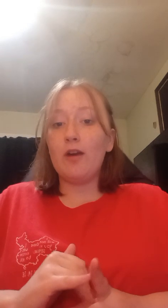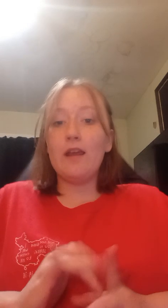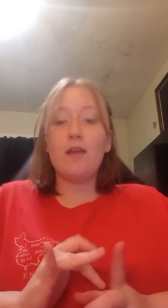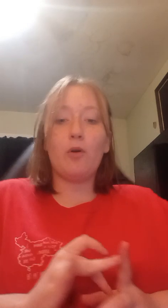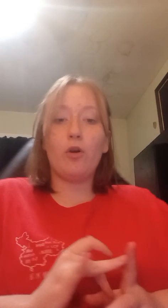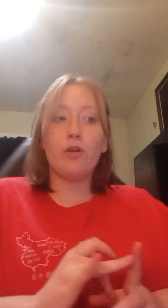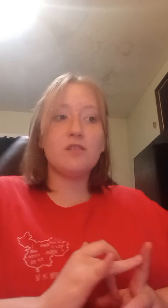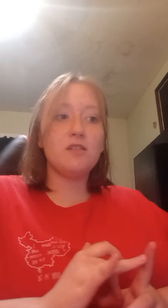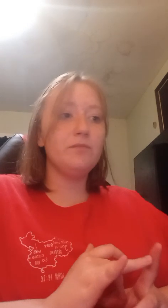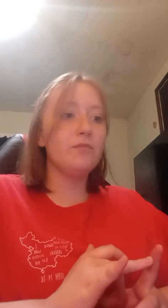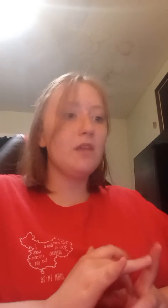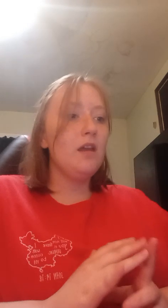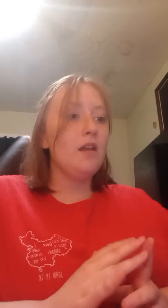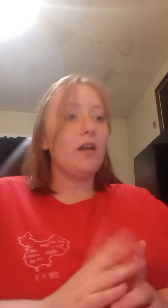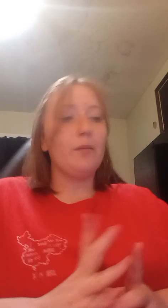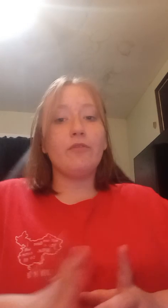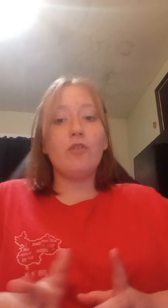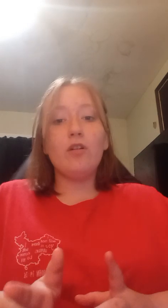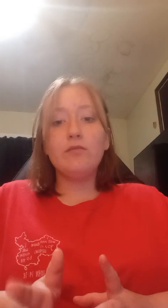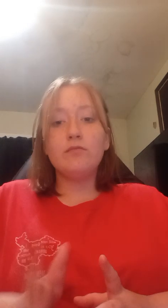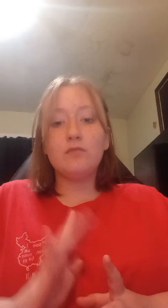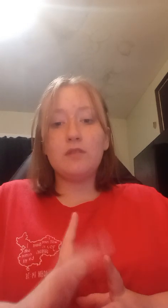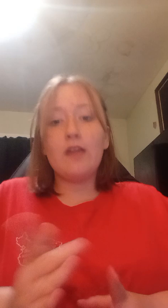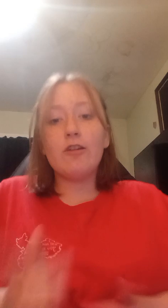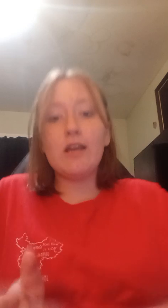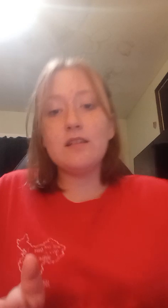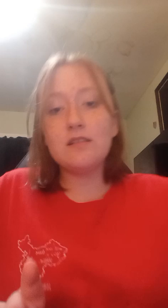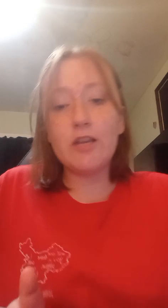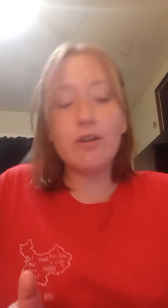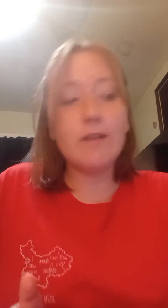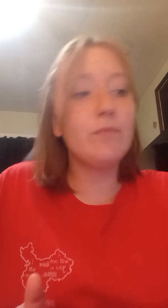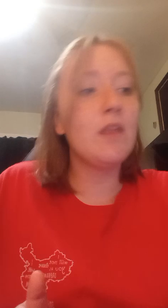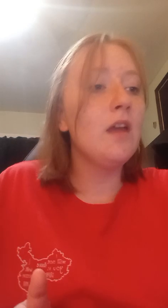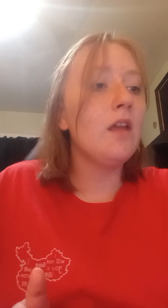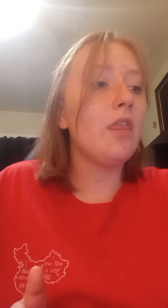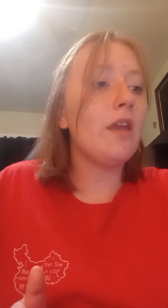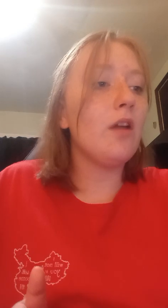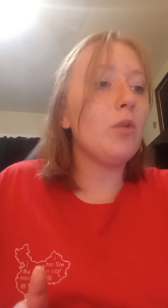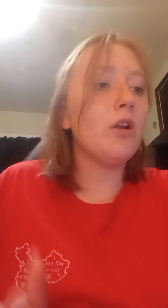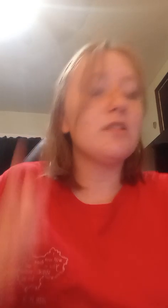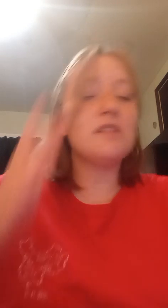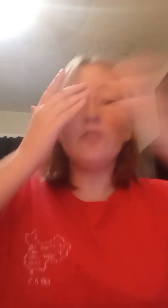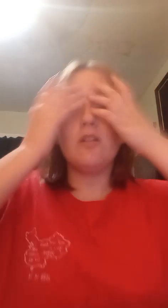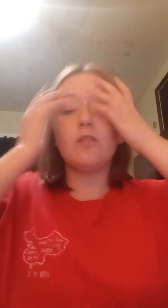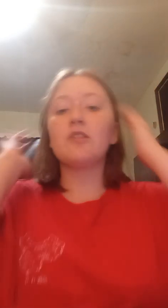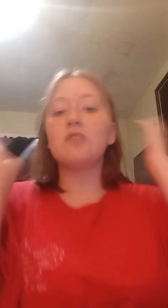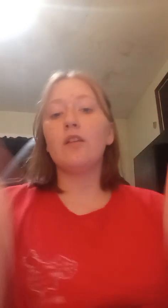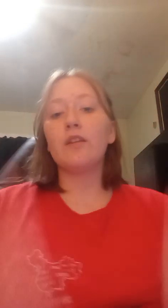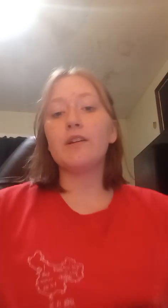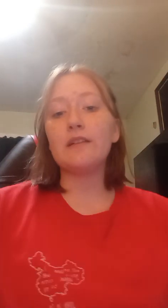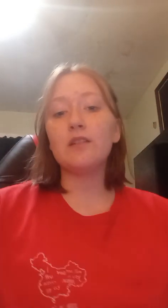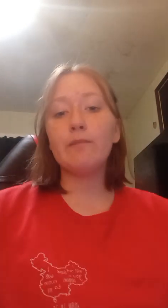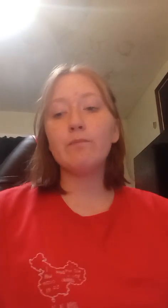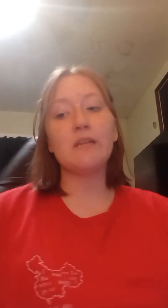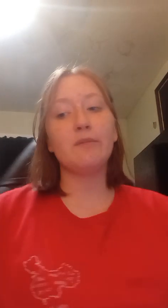Paul Costa. Now, before they create this theory, there were several other personality theories out there. Some of them